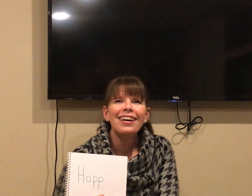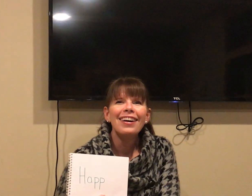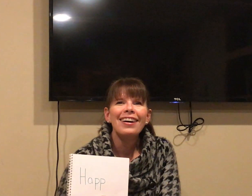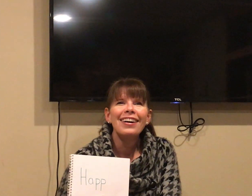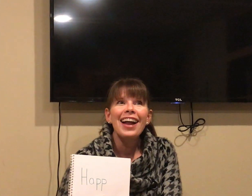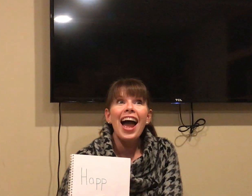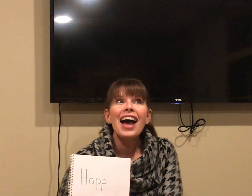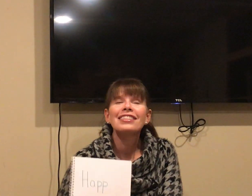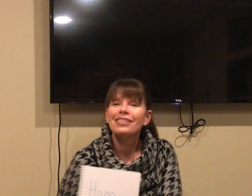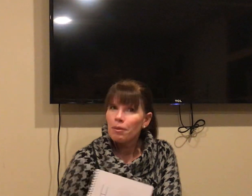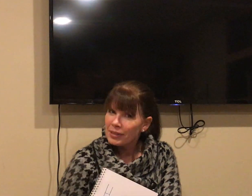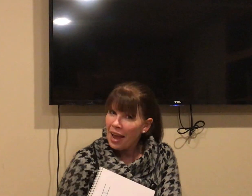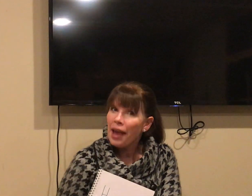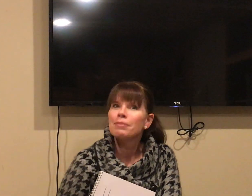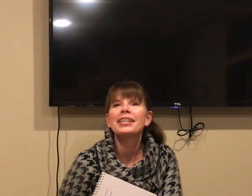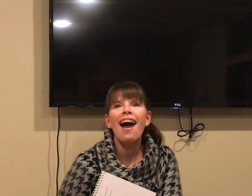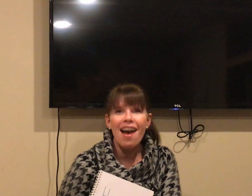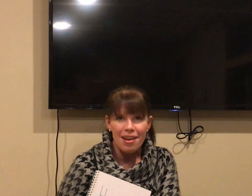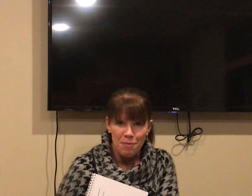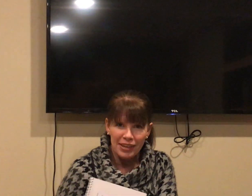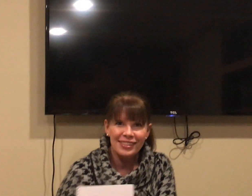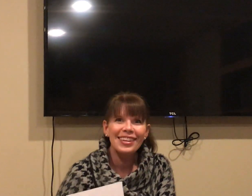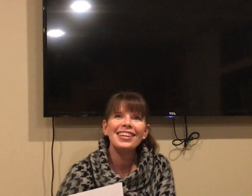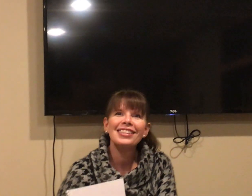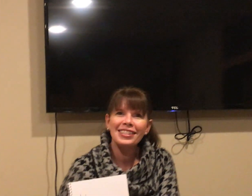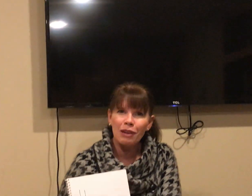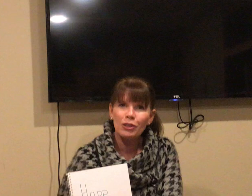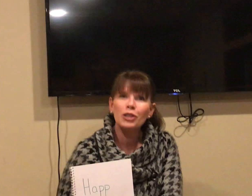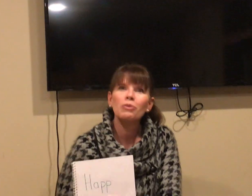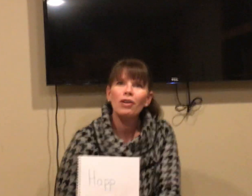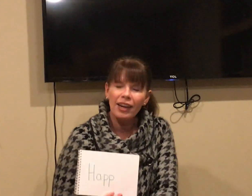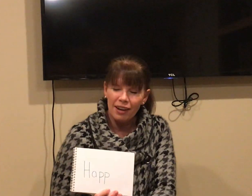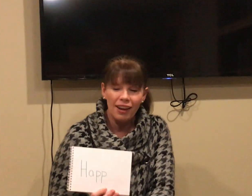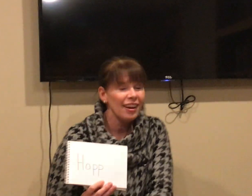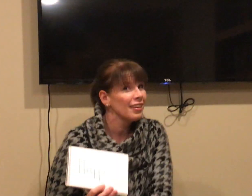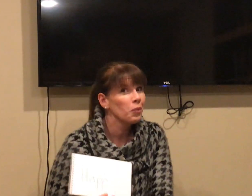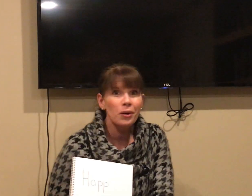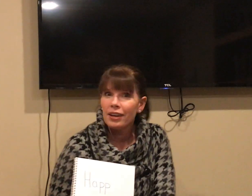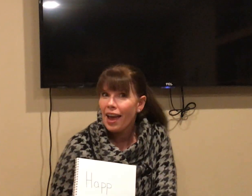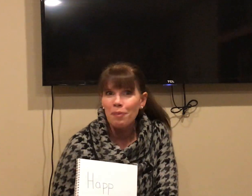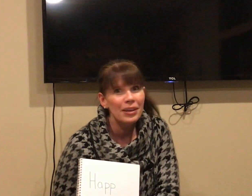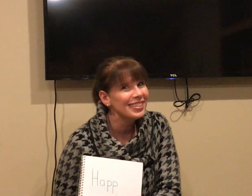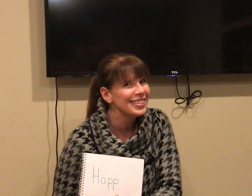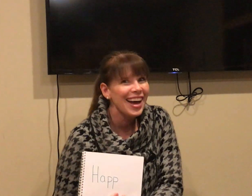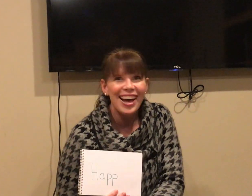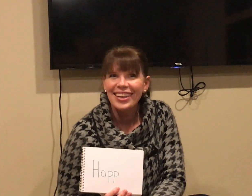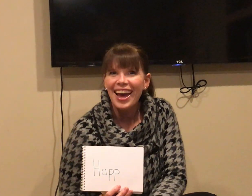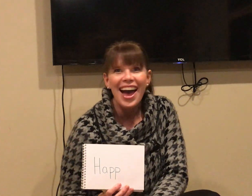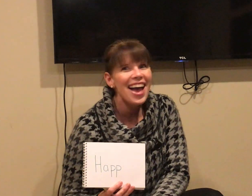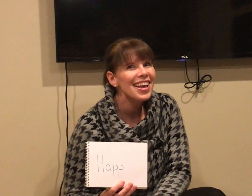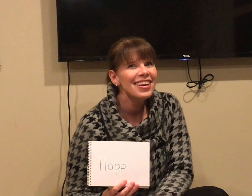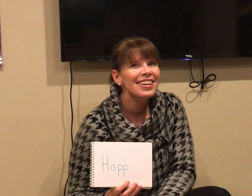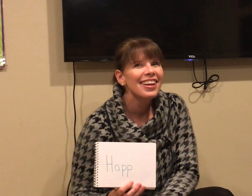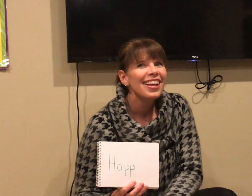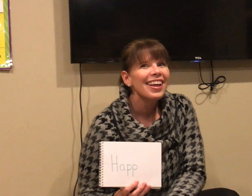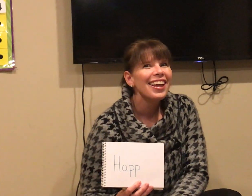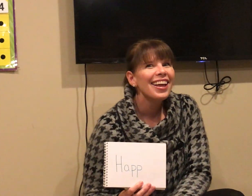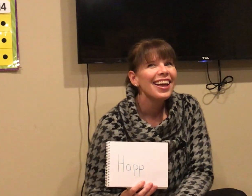I? Sometimes I makes the E sound. You're right. And in the word happy, it's not an I. Then it must